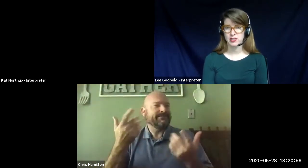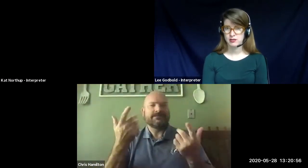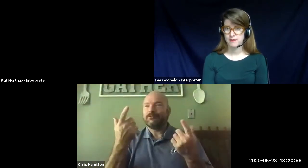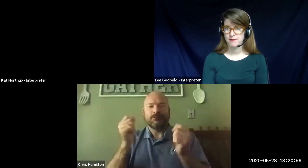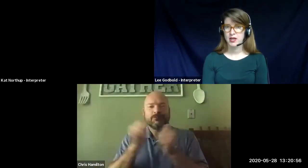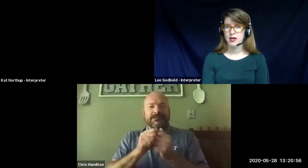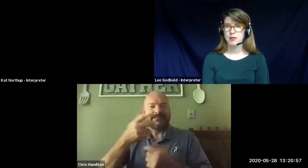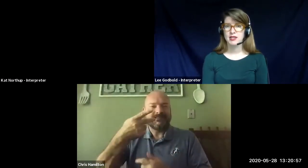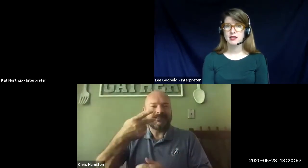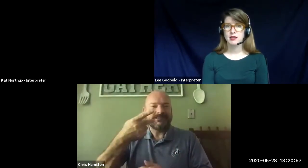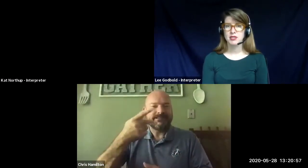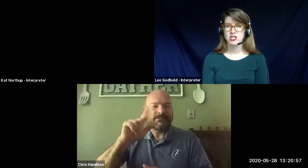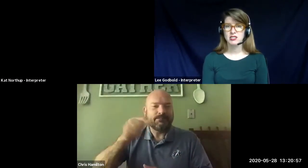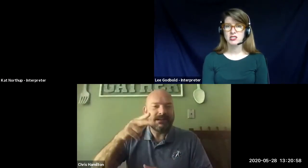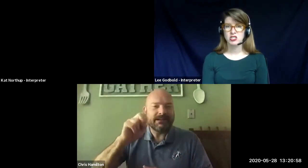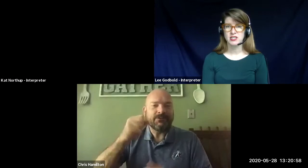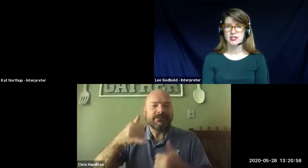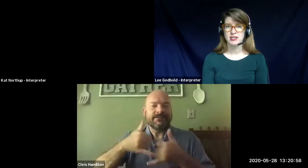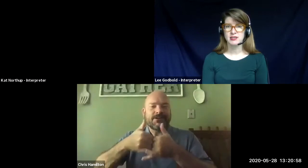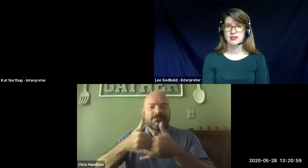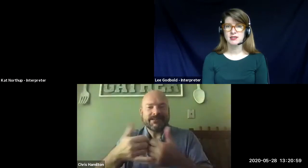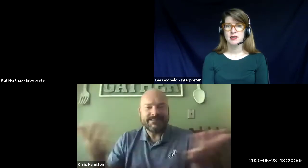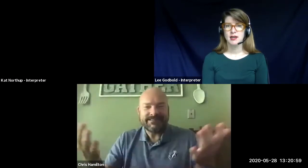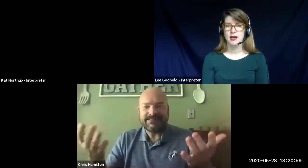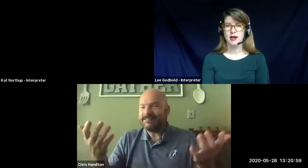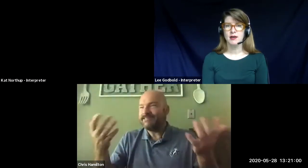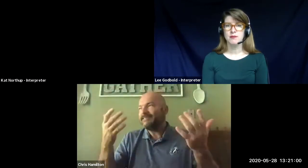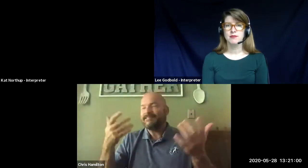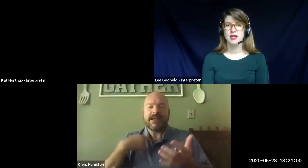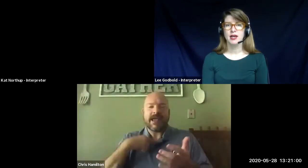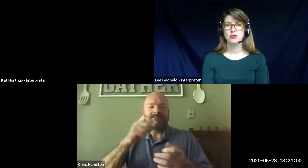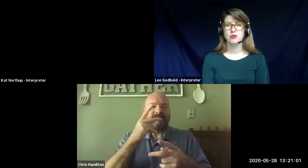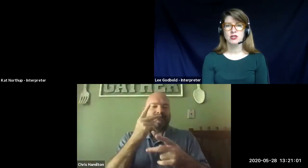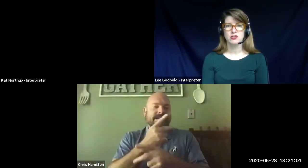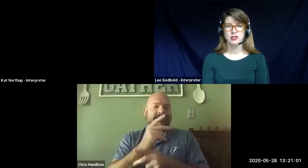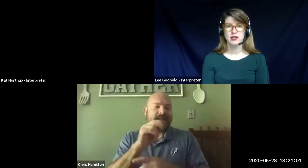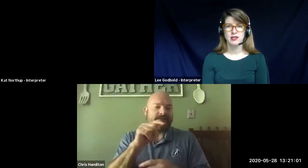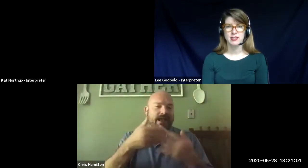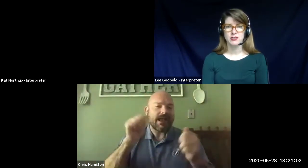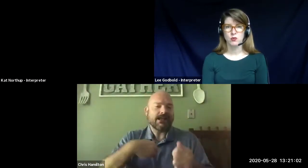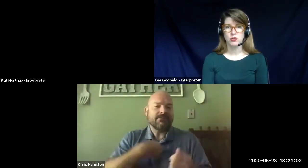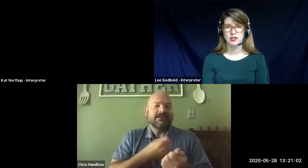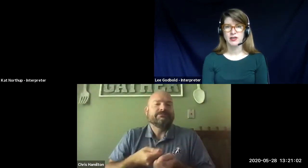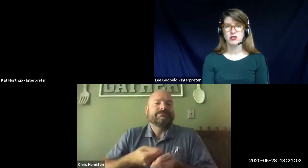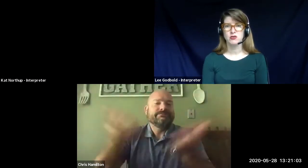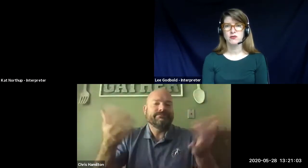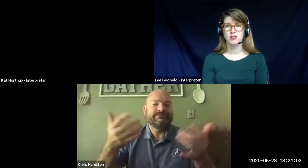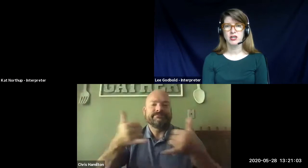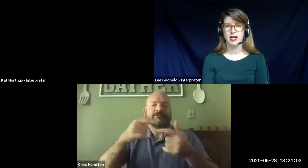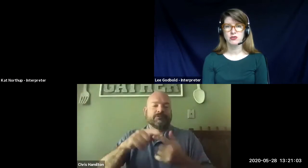for that. But I think the big challenge is how do you actually hand out the awards, having to figure out how to